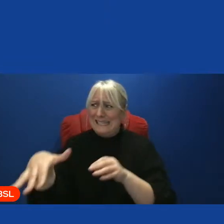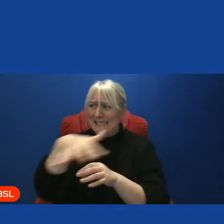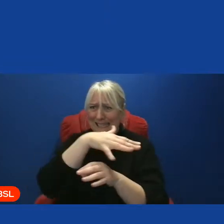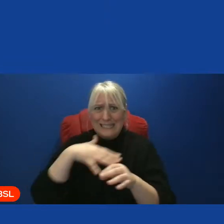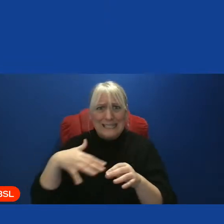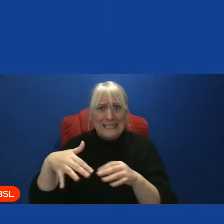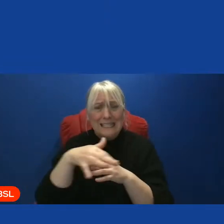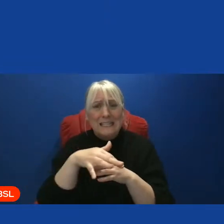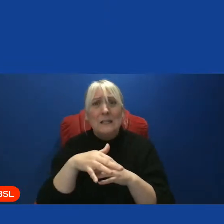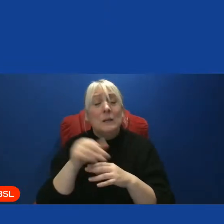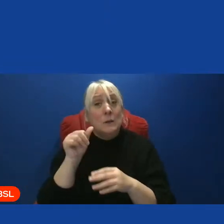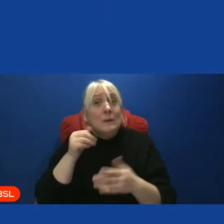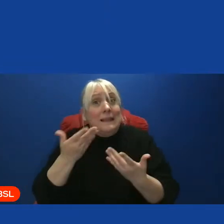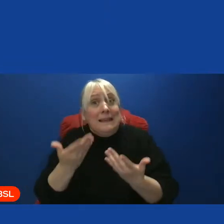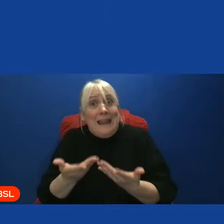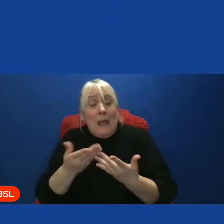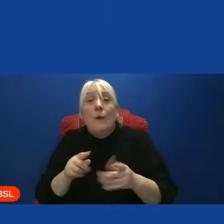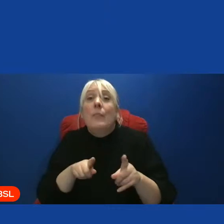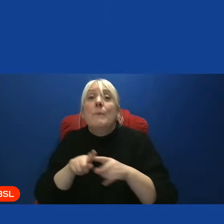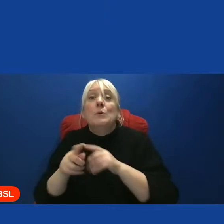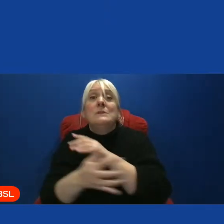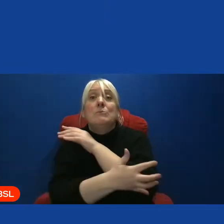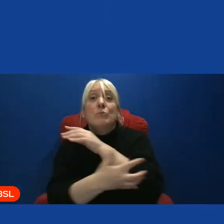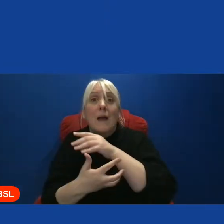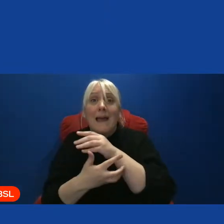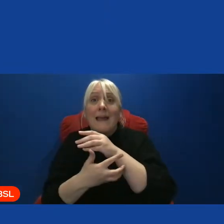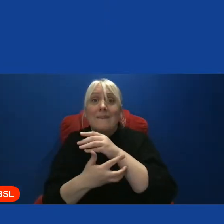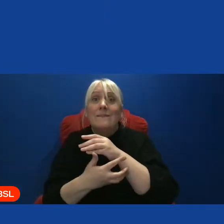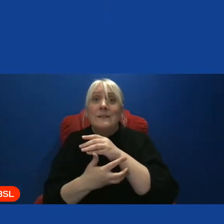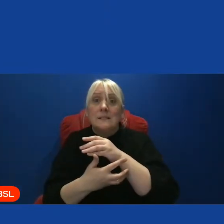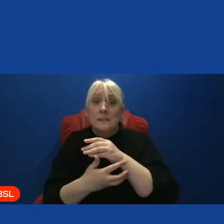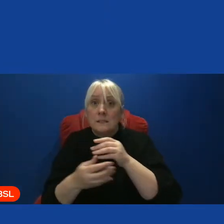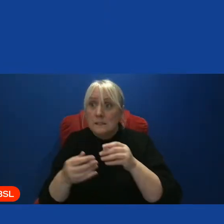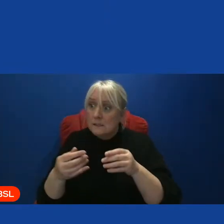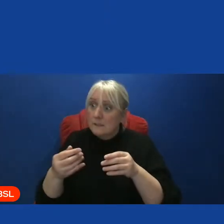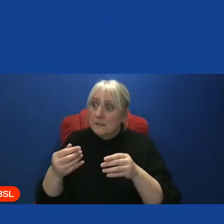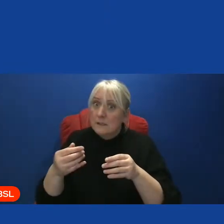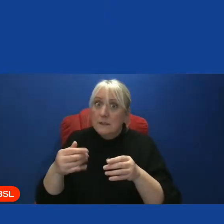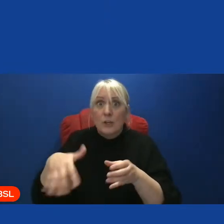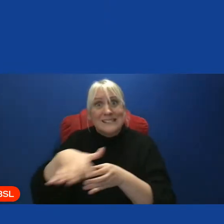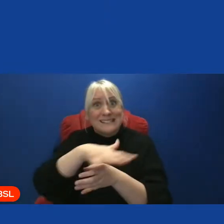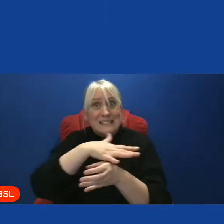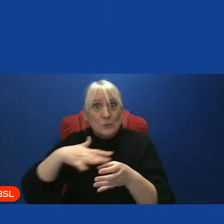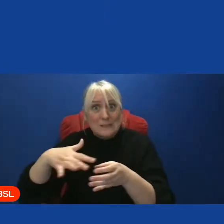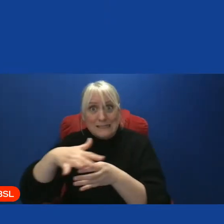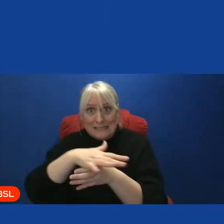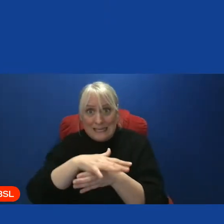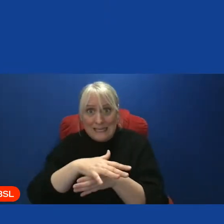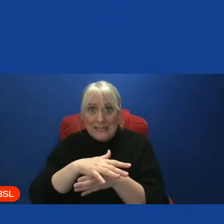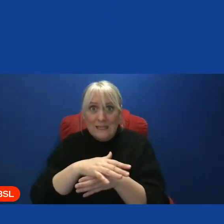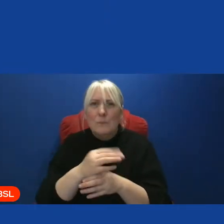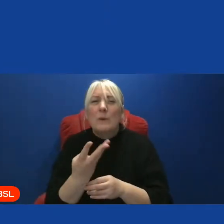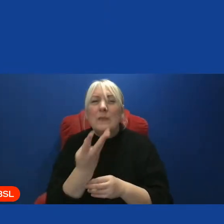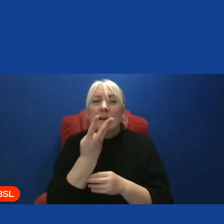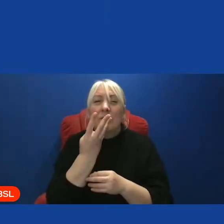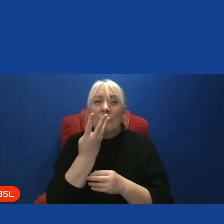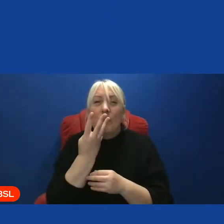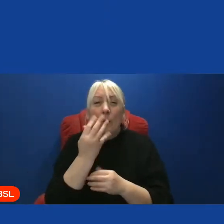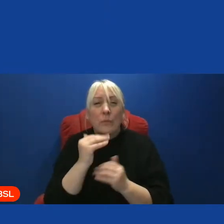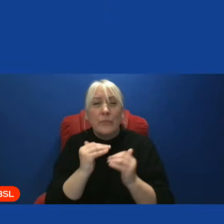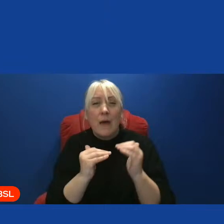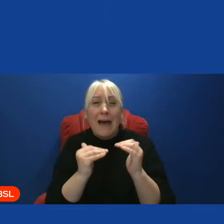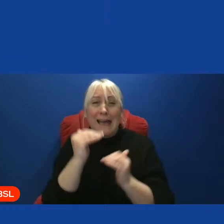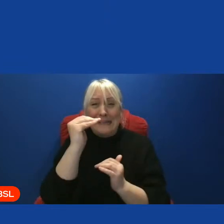now the most deprived constituency in the country. We are the 4th highest regarding deprivation affecting older